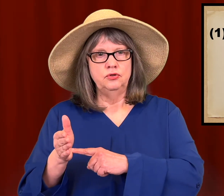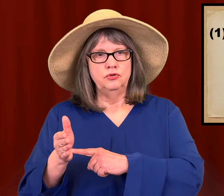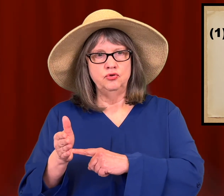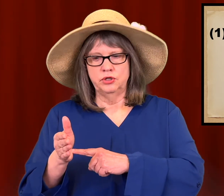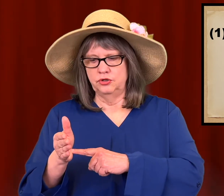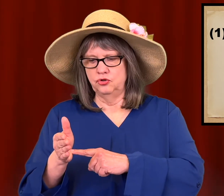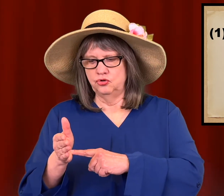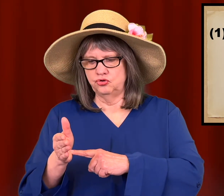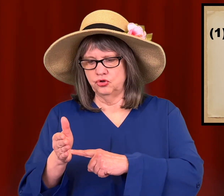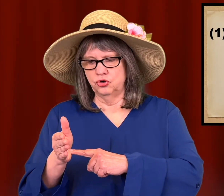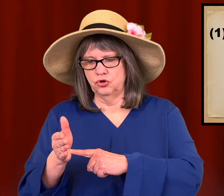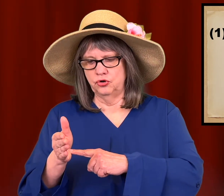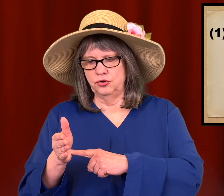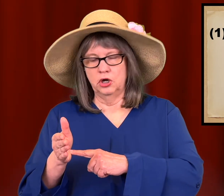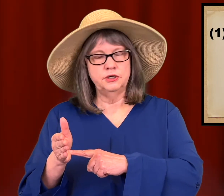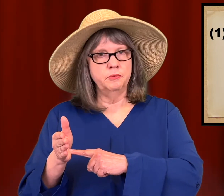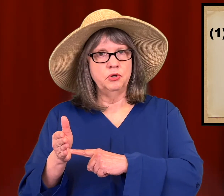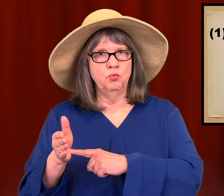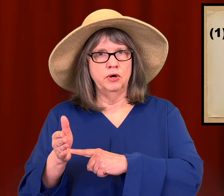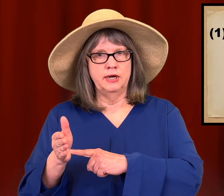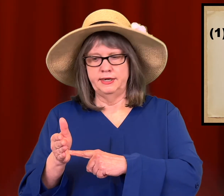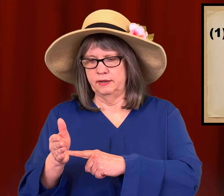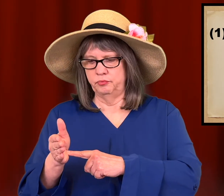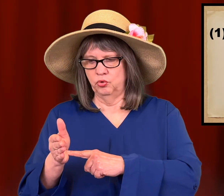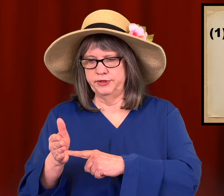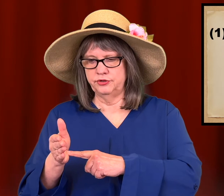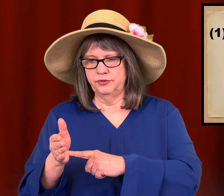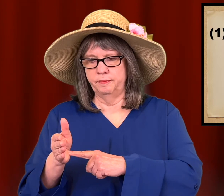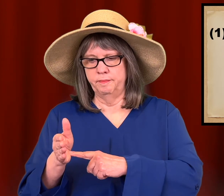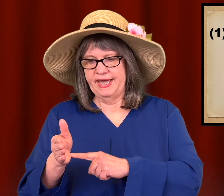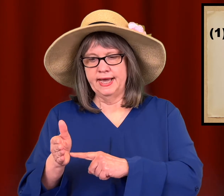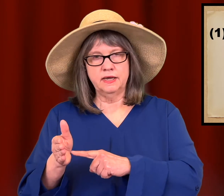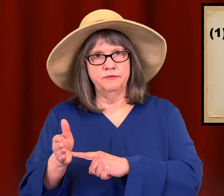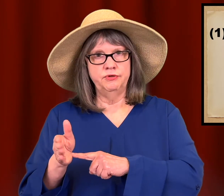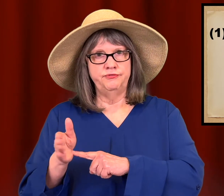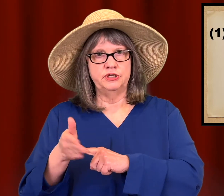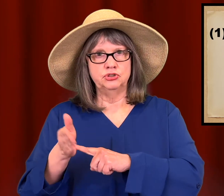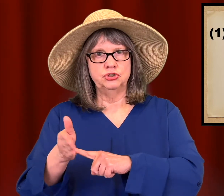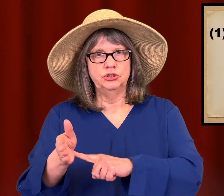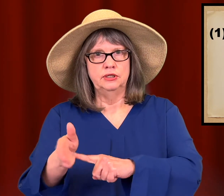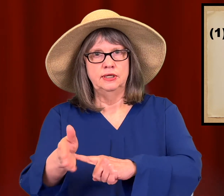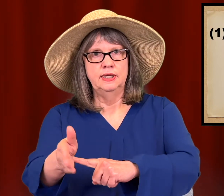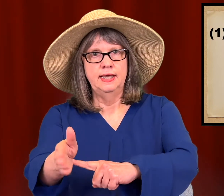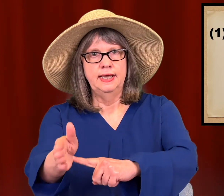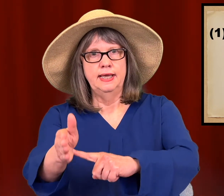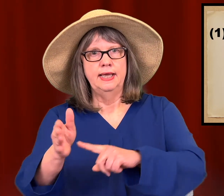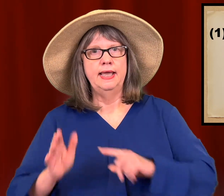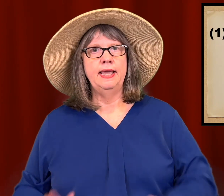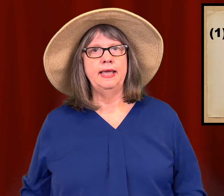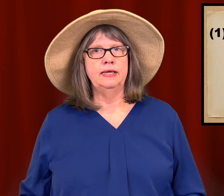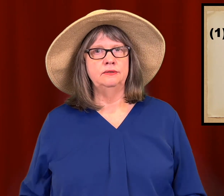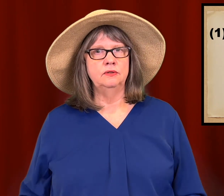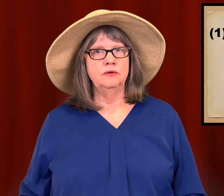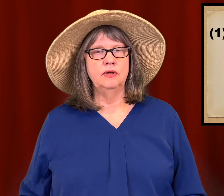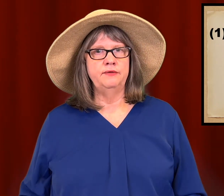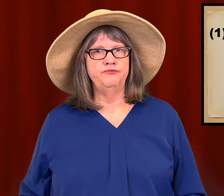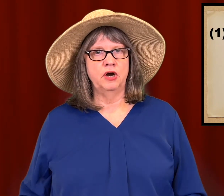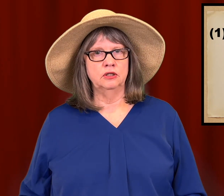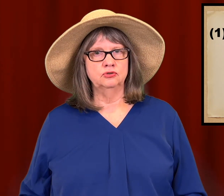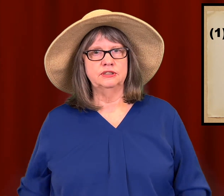You can use your non-dominant one and point to the back of the fish, and it follows as